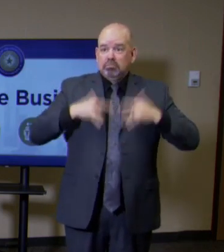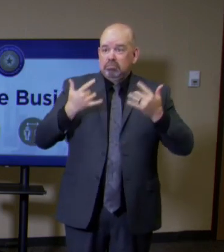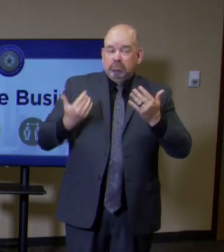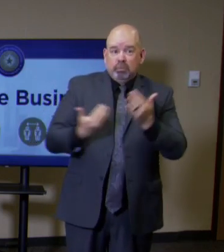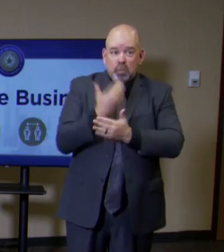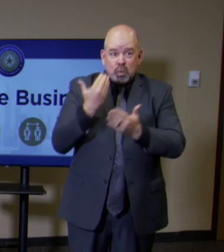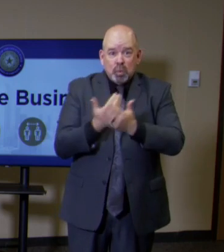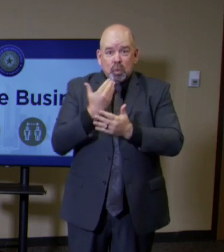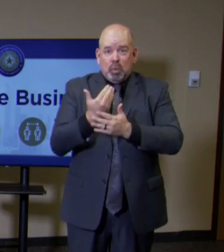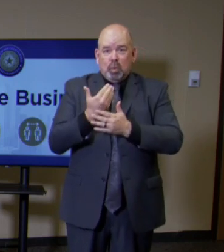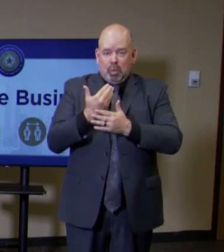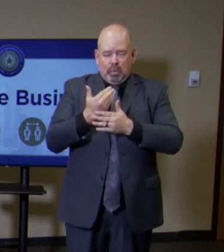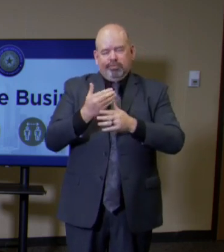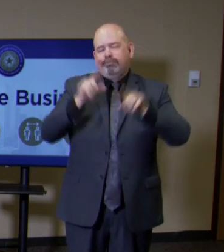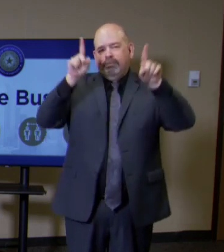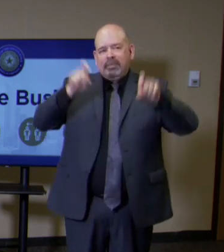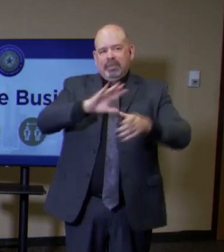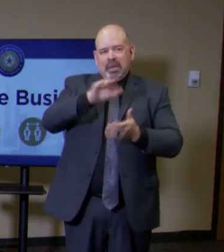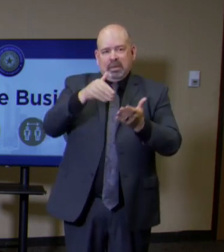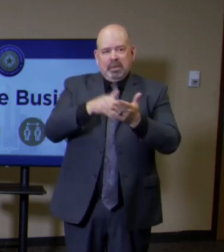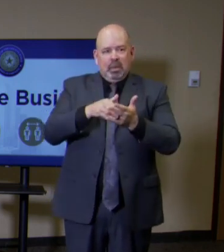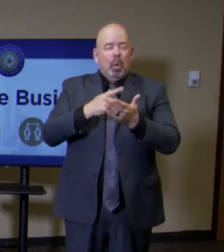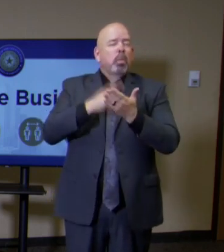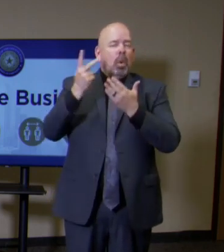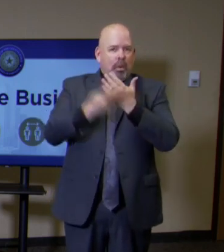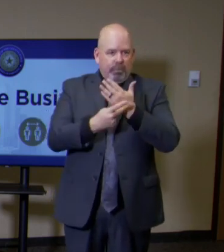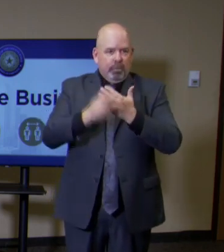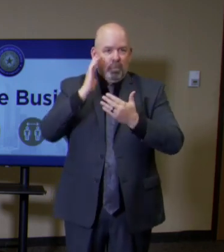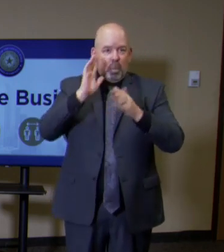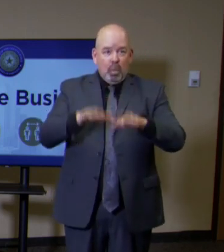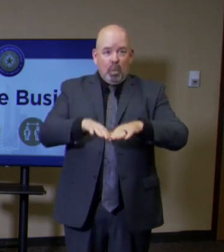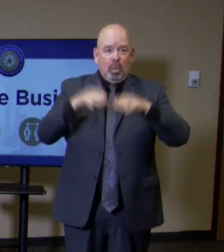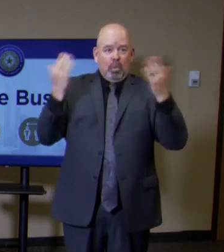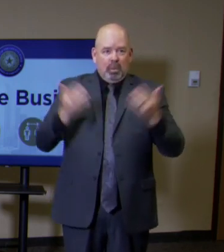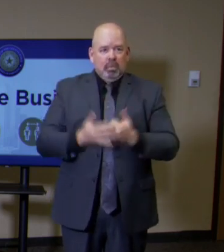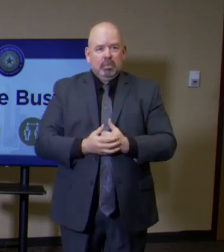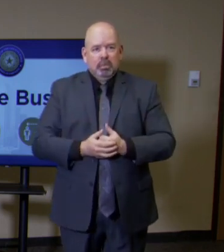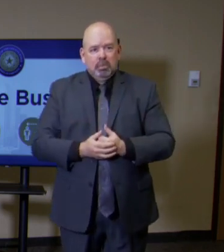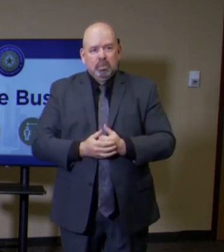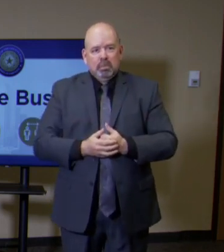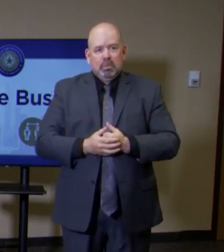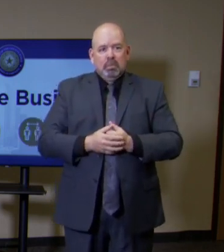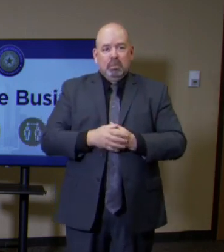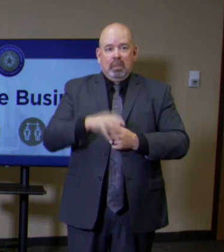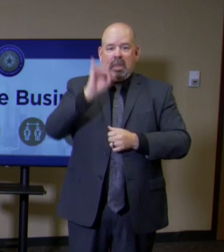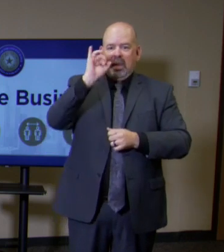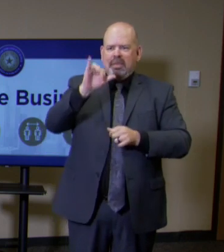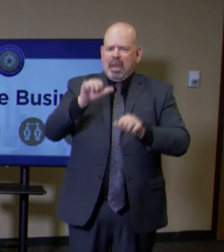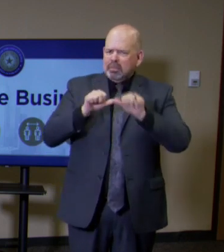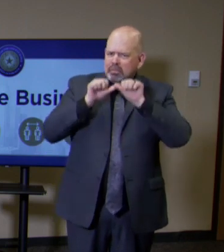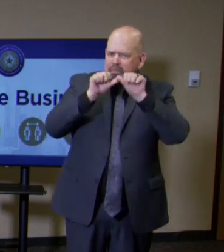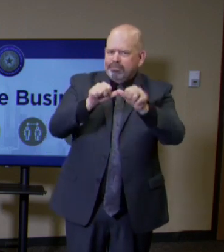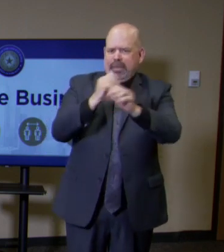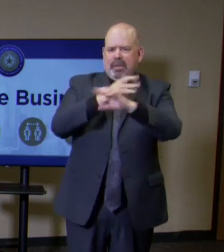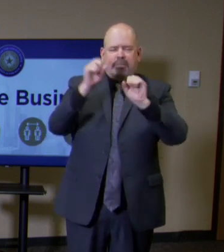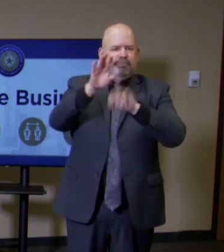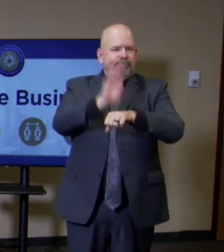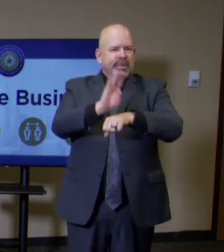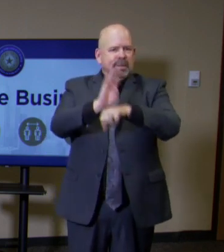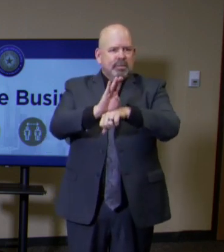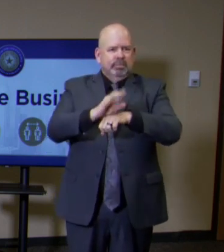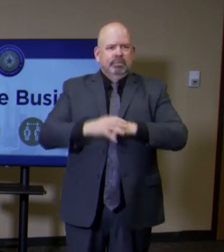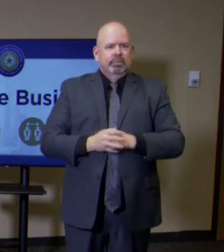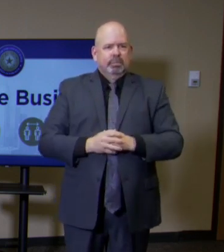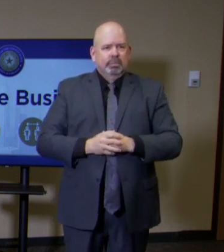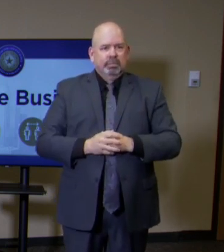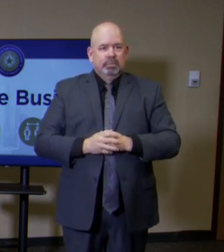Stay Safe Business, all right? So here's how Stay Safe Business works. We got a letter a couple of days ago from the Attorney General saying